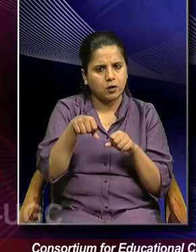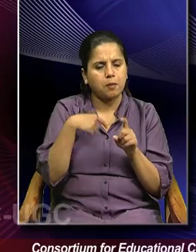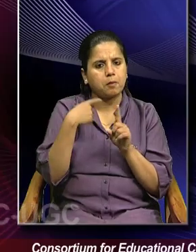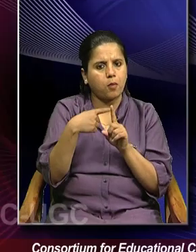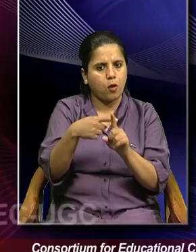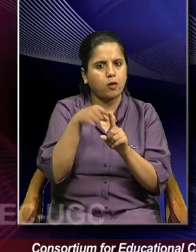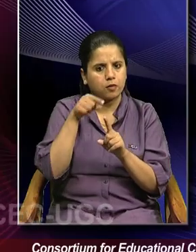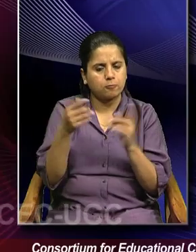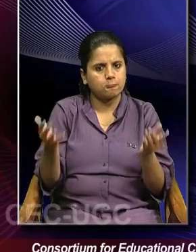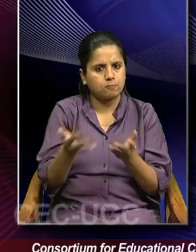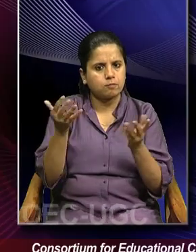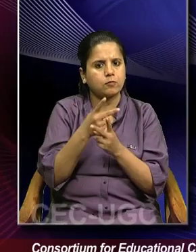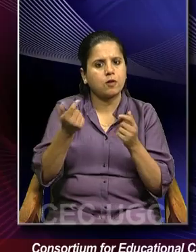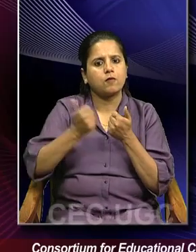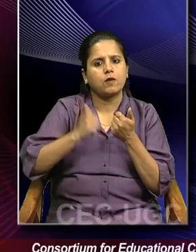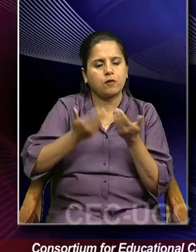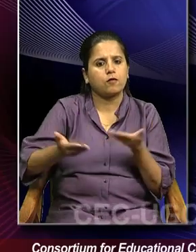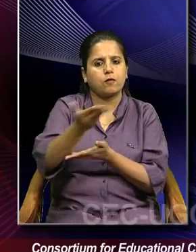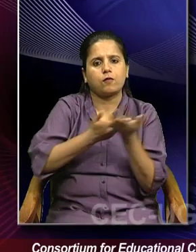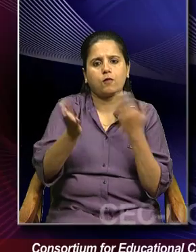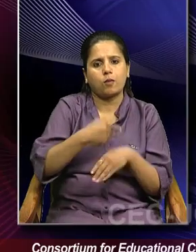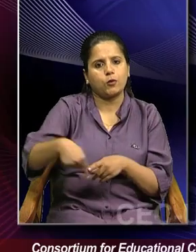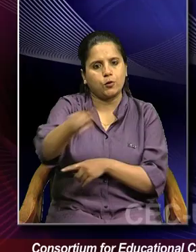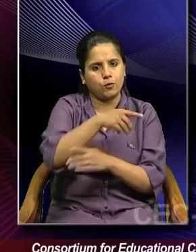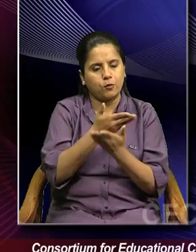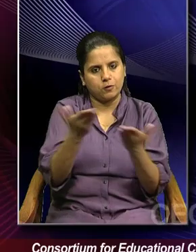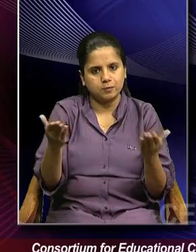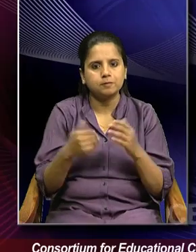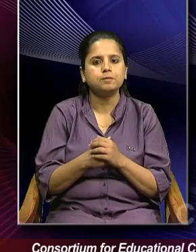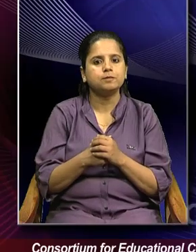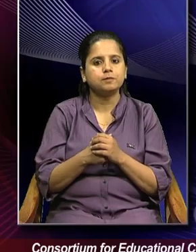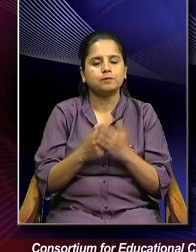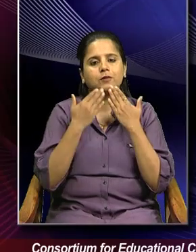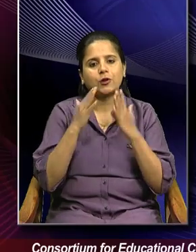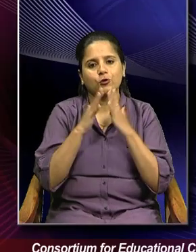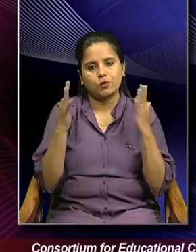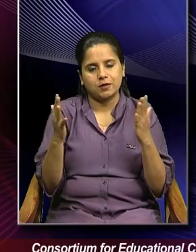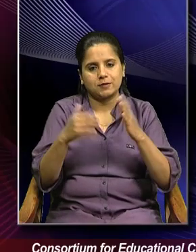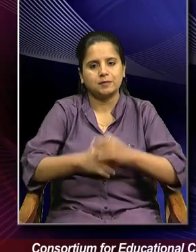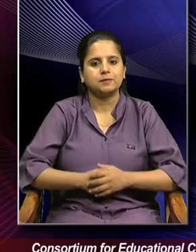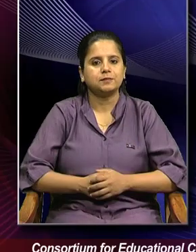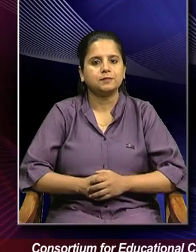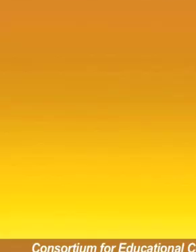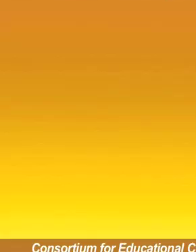positive, encouraging feedback from you all. Thank you very much.